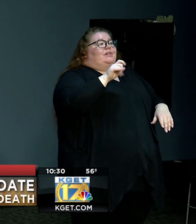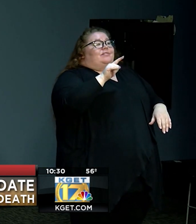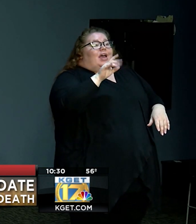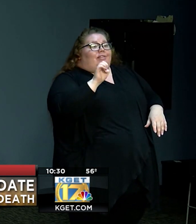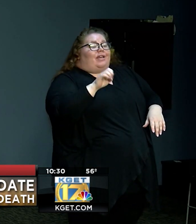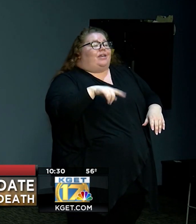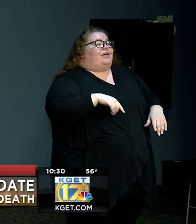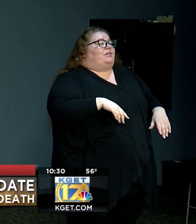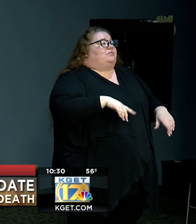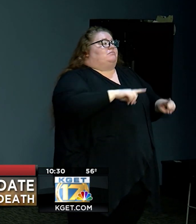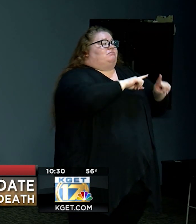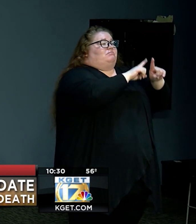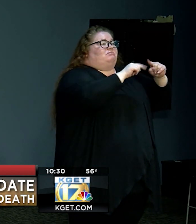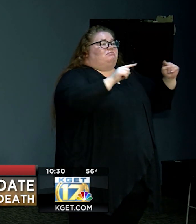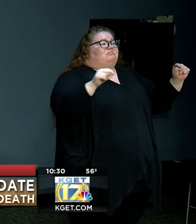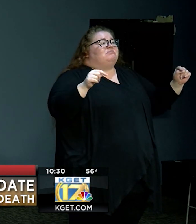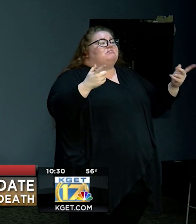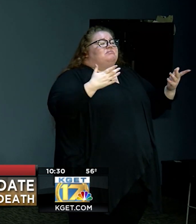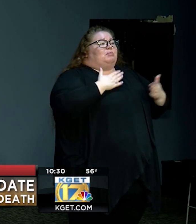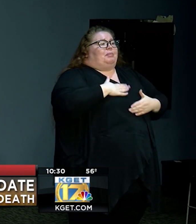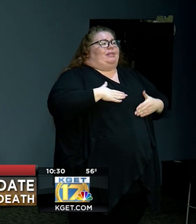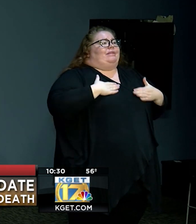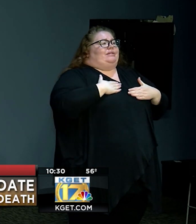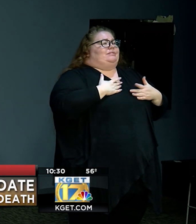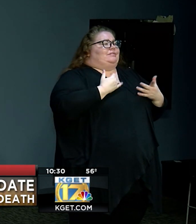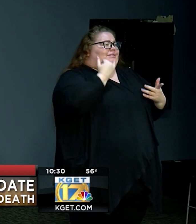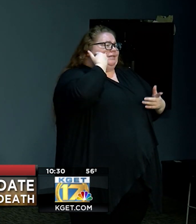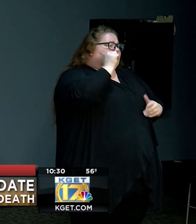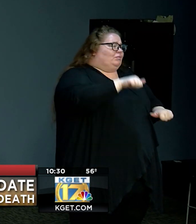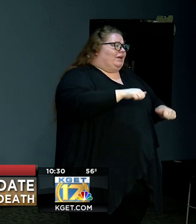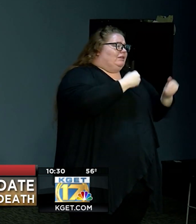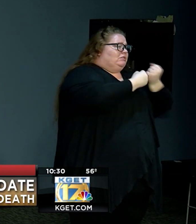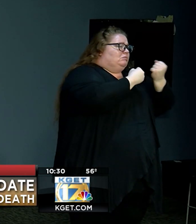job. So where you can, please,